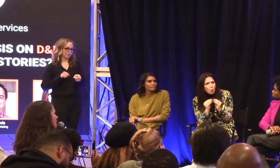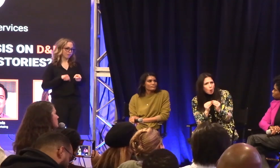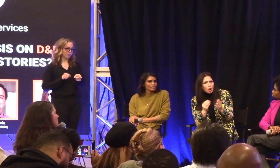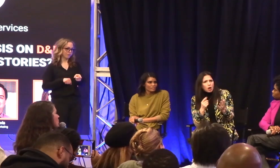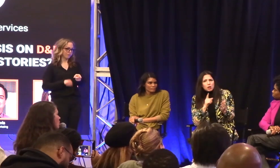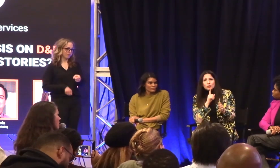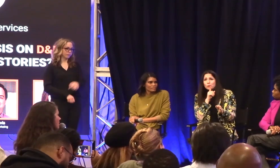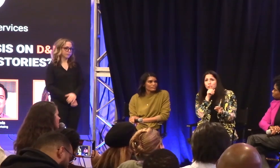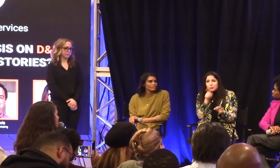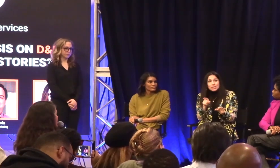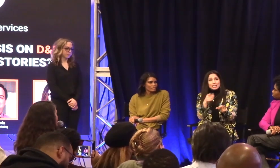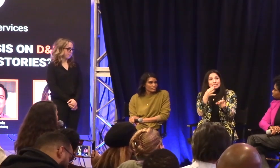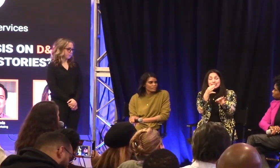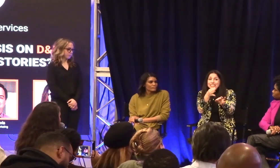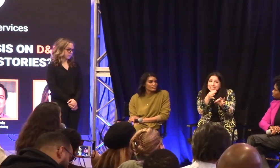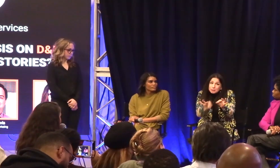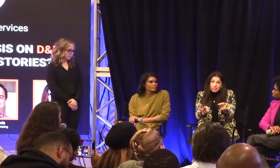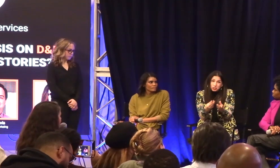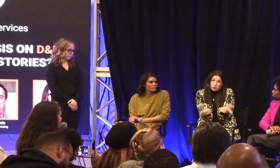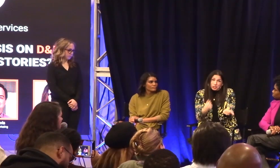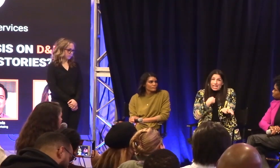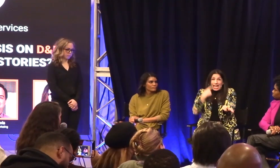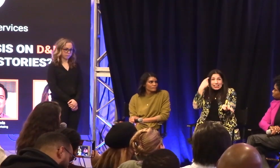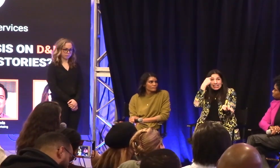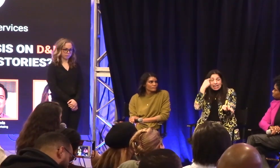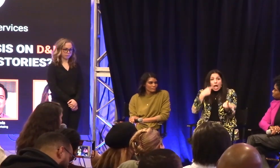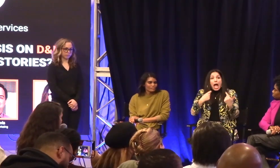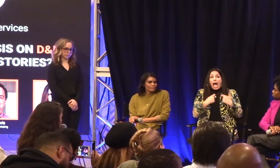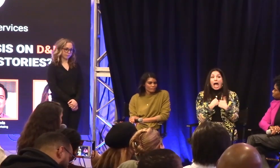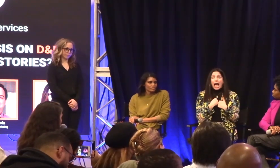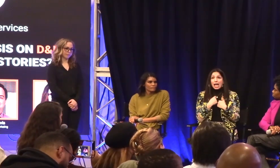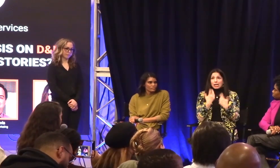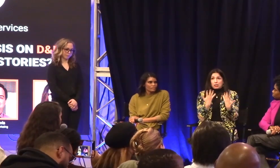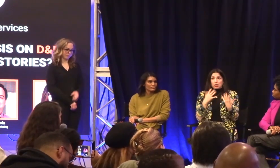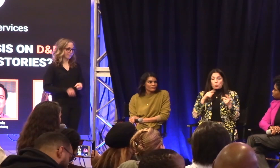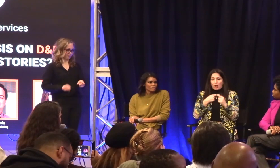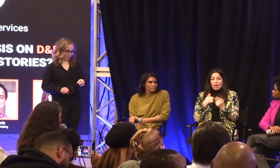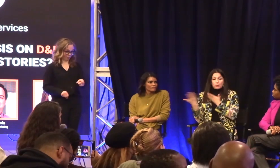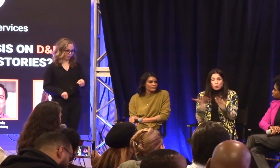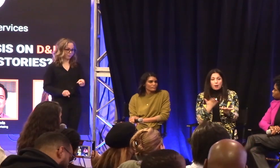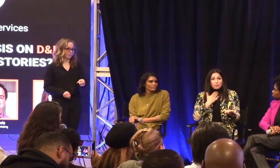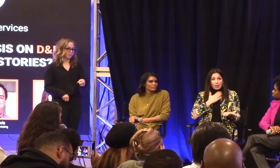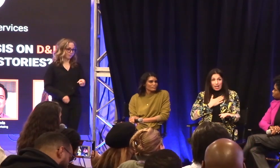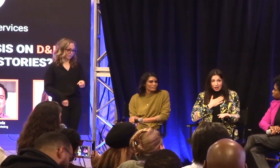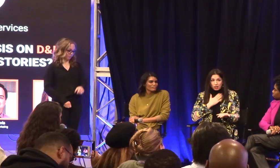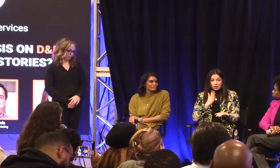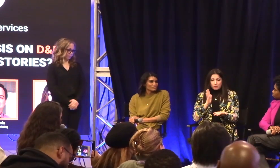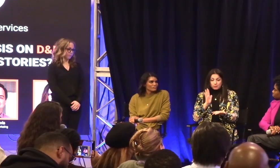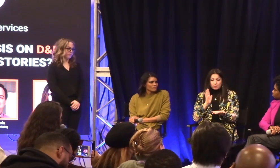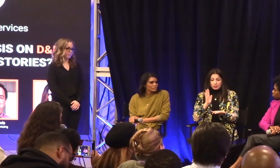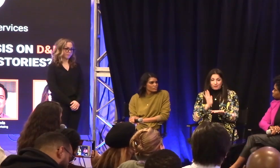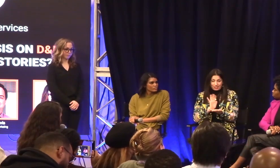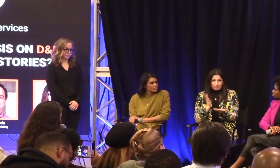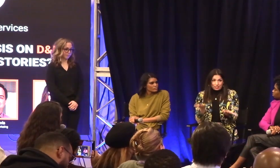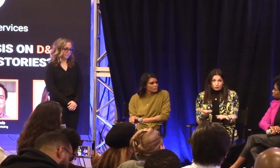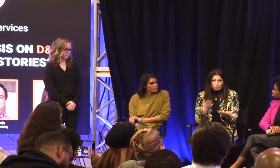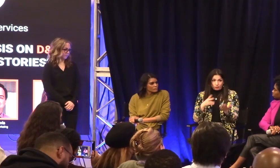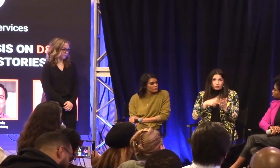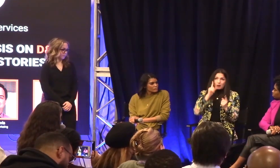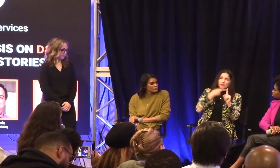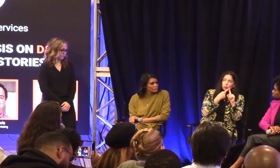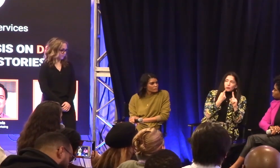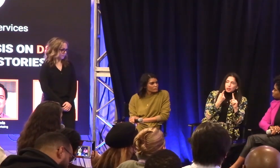that. Please tell me more. Really simple solutions, I think. And, you know, when I brought